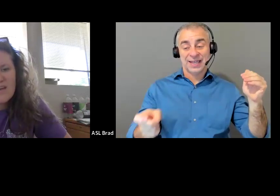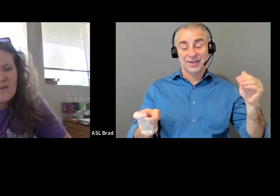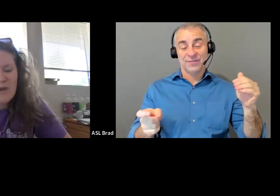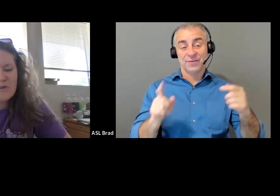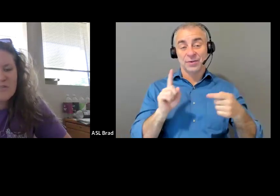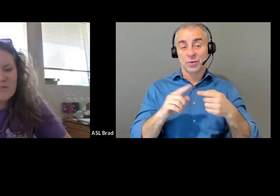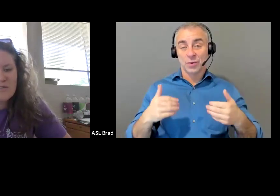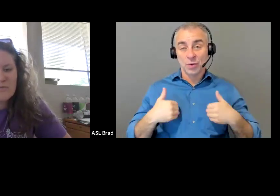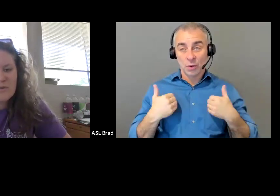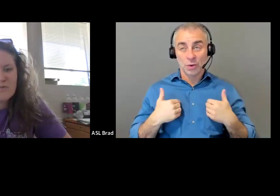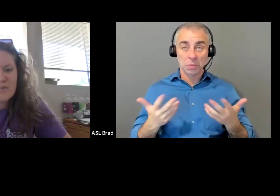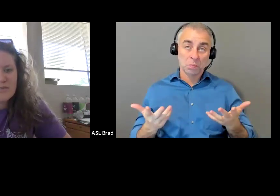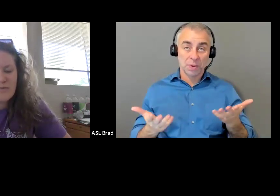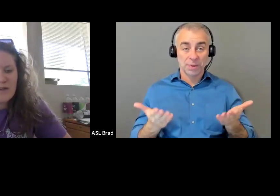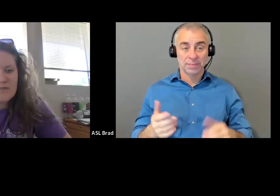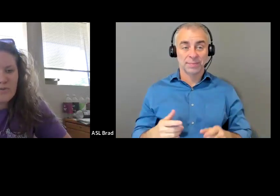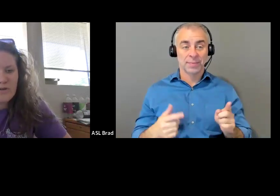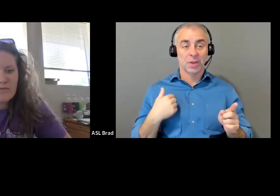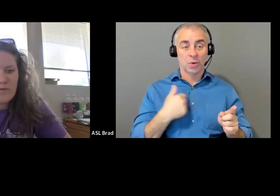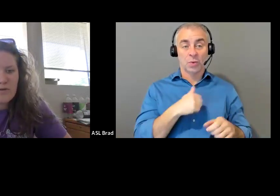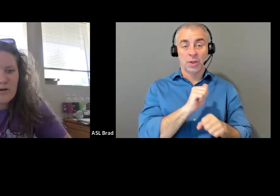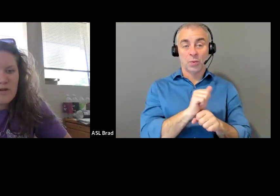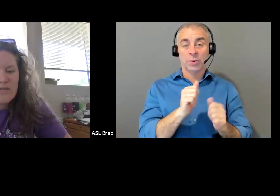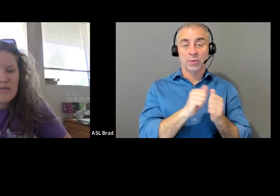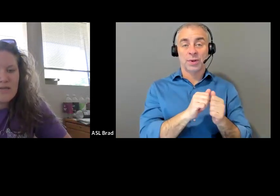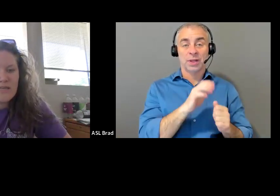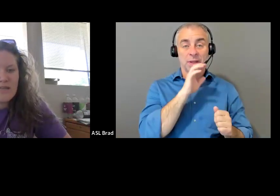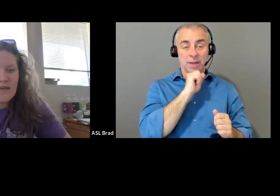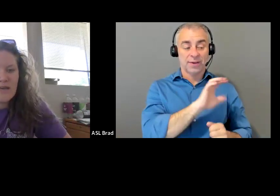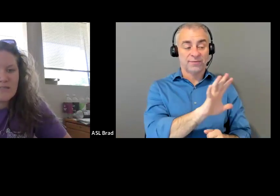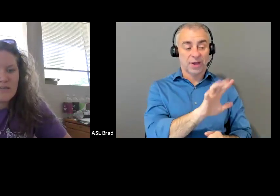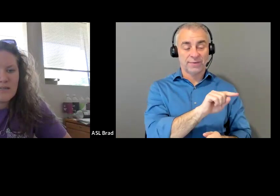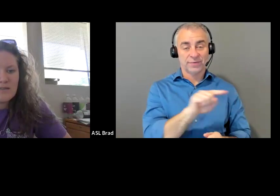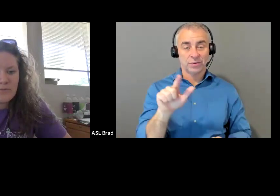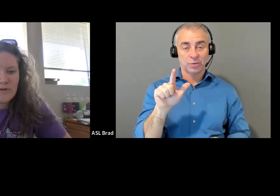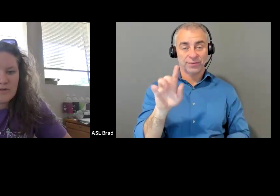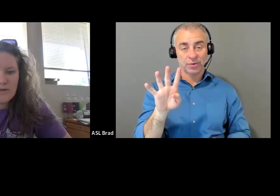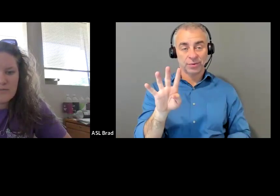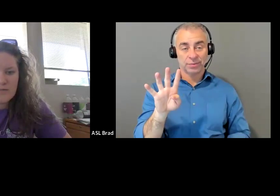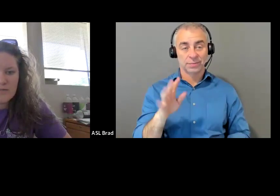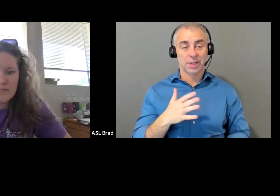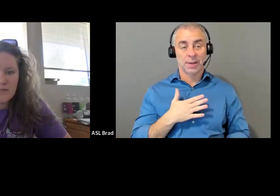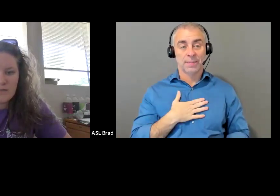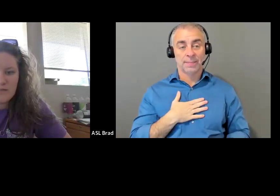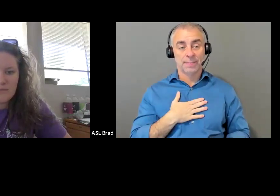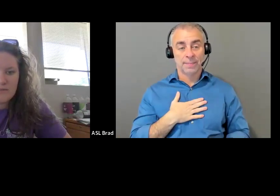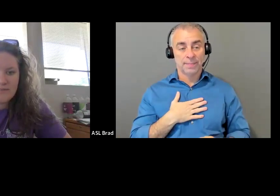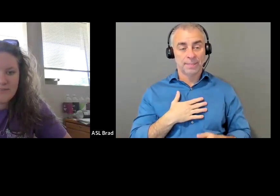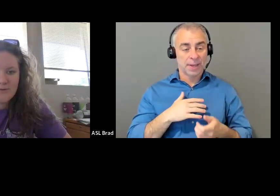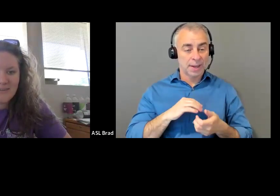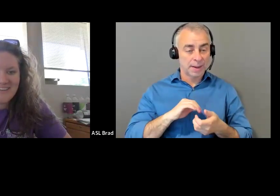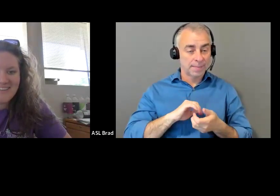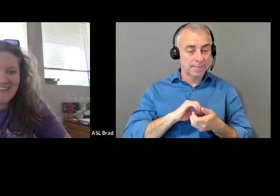do. Our center works with ages 5 to 24 in that, and I think my partner Crime's on there silently